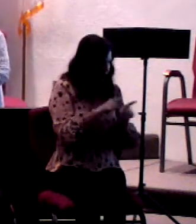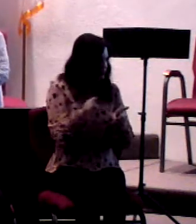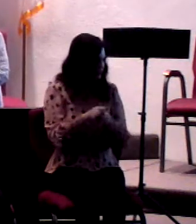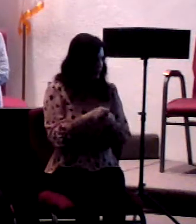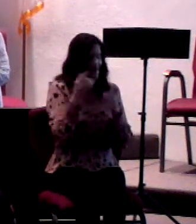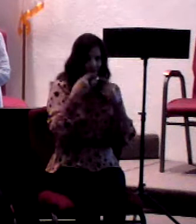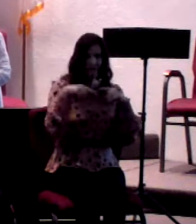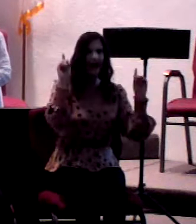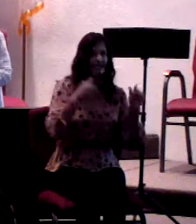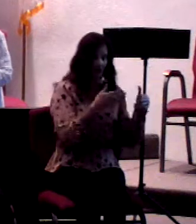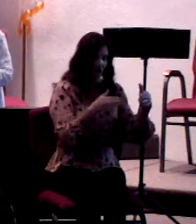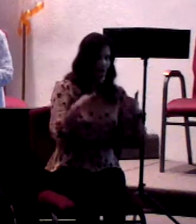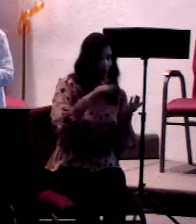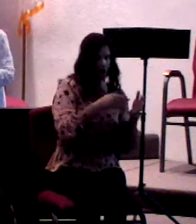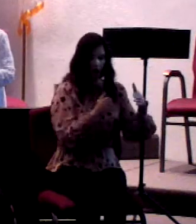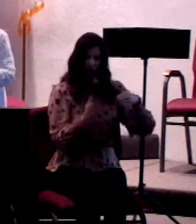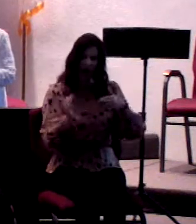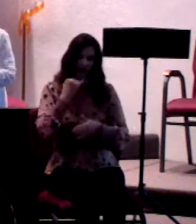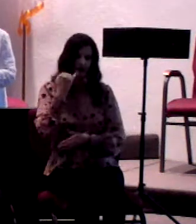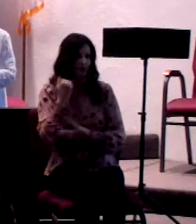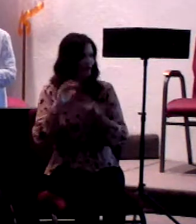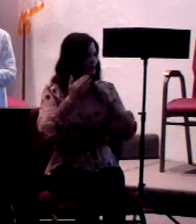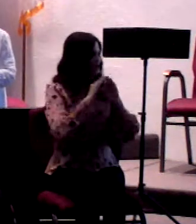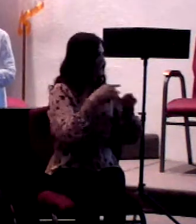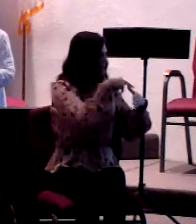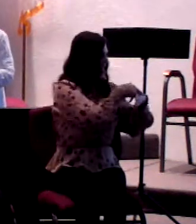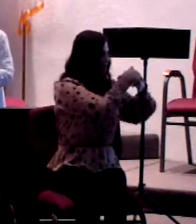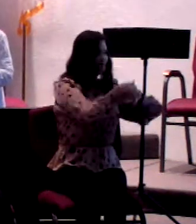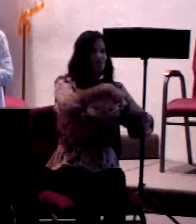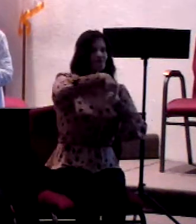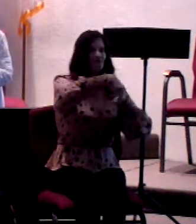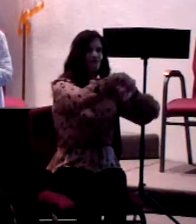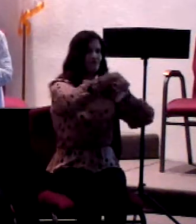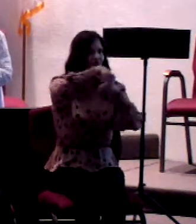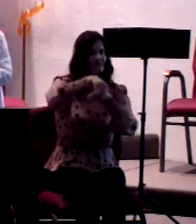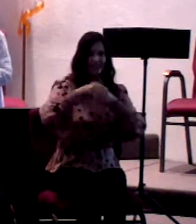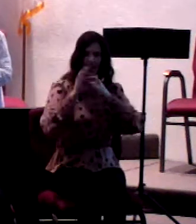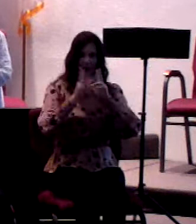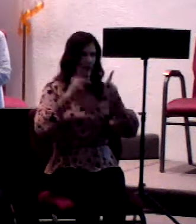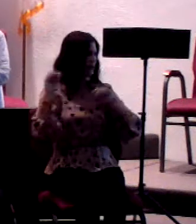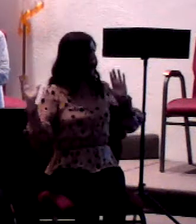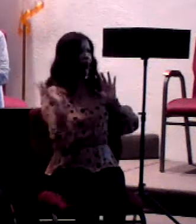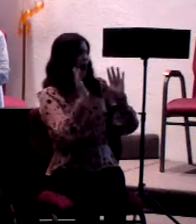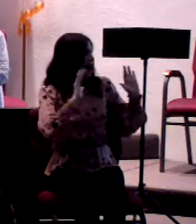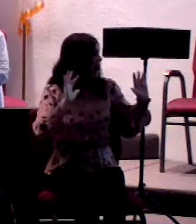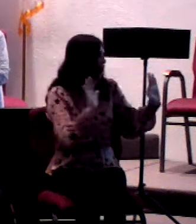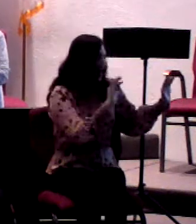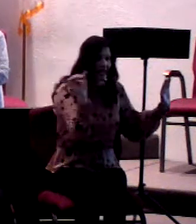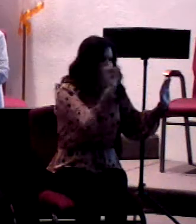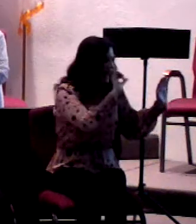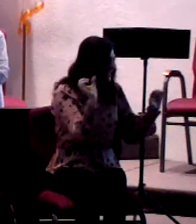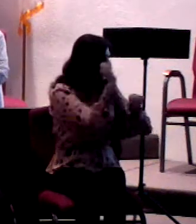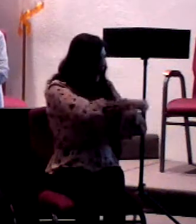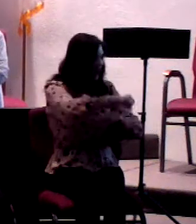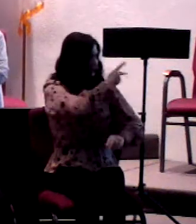turned again to Jerusalem. As he rode into the city, crowds greeted him the way they would greet a conquering